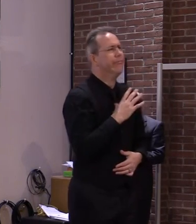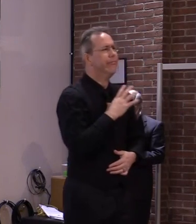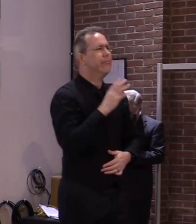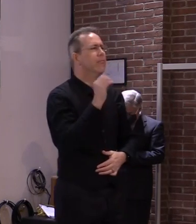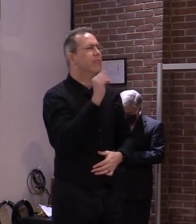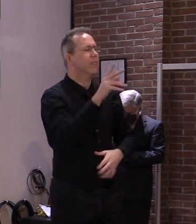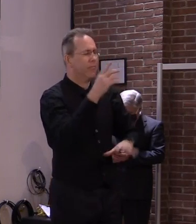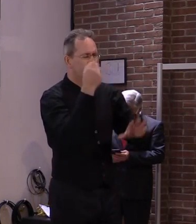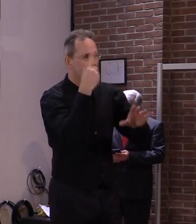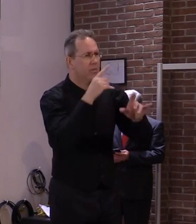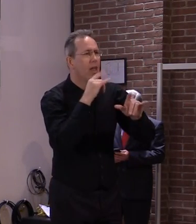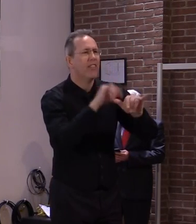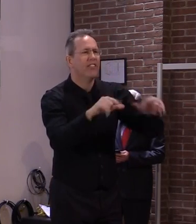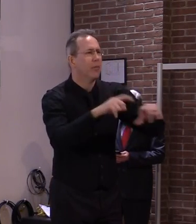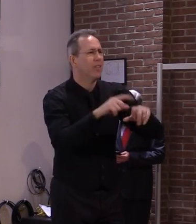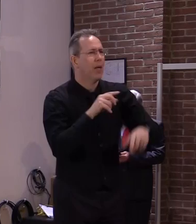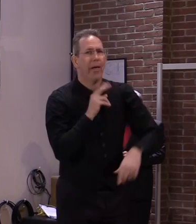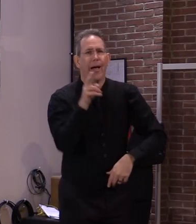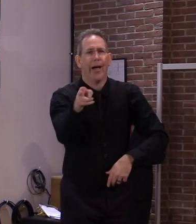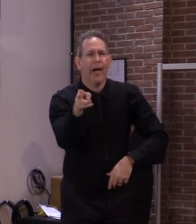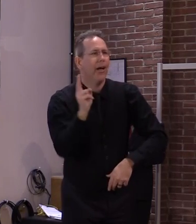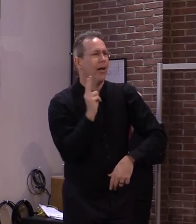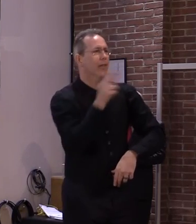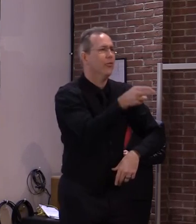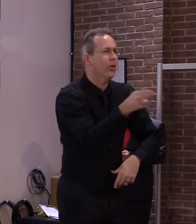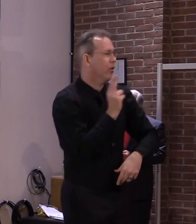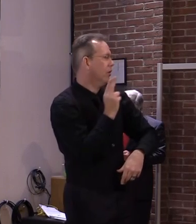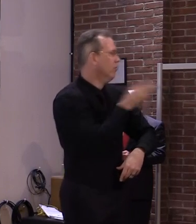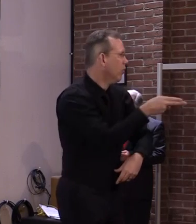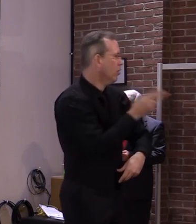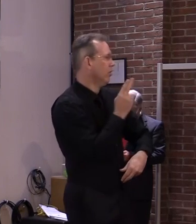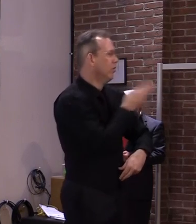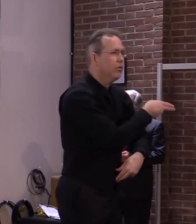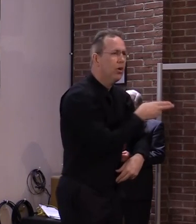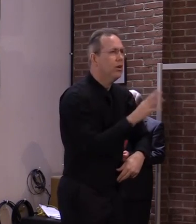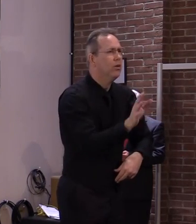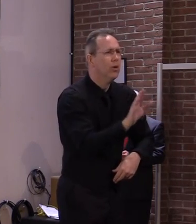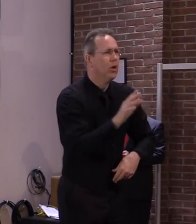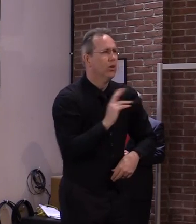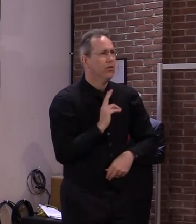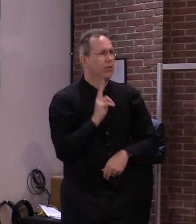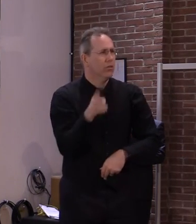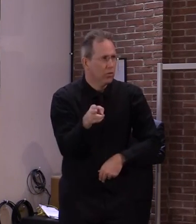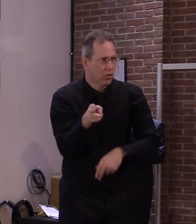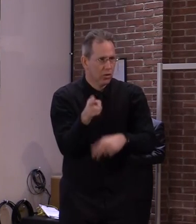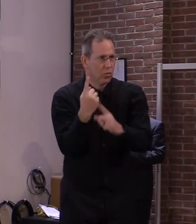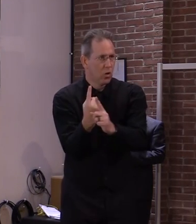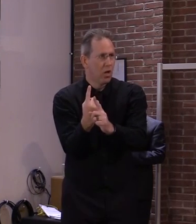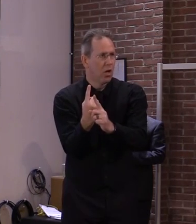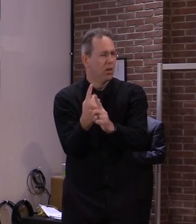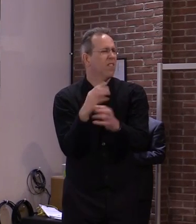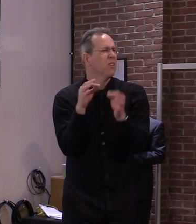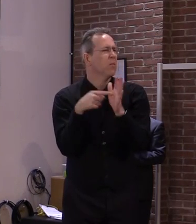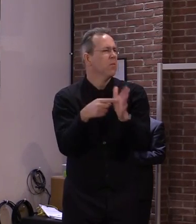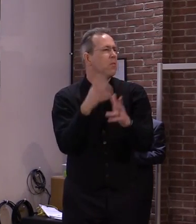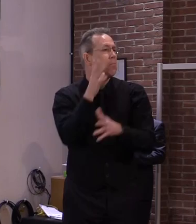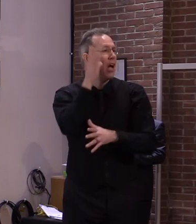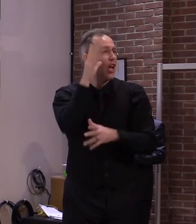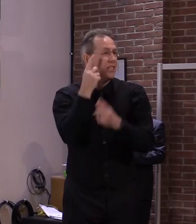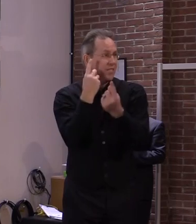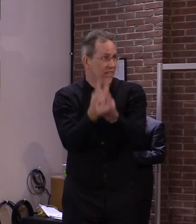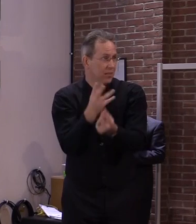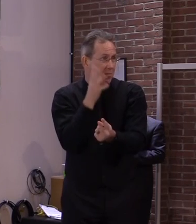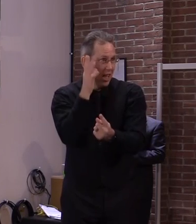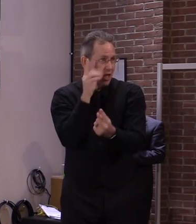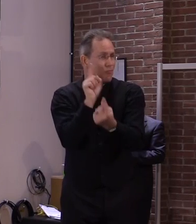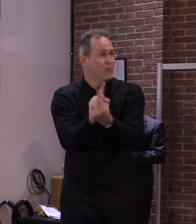family, maybe a sibling or whoever, and visit them the next day. Same conditions, but not